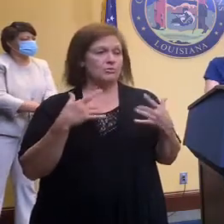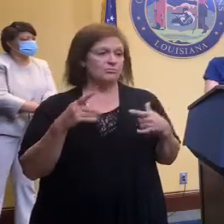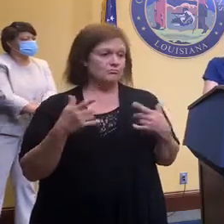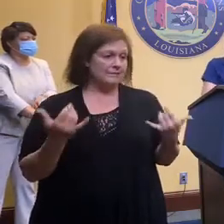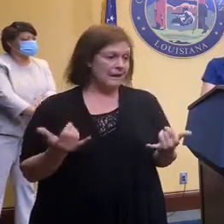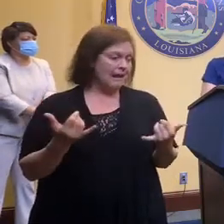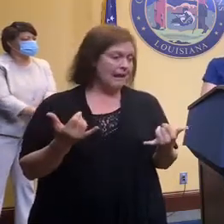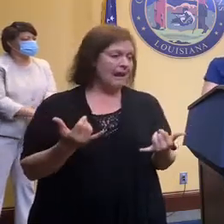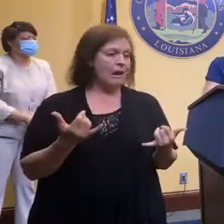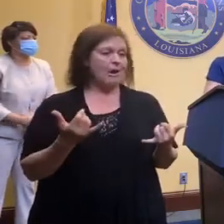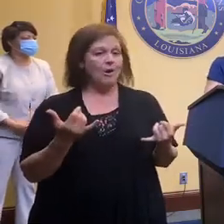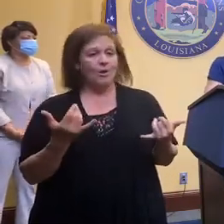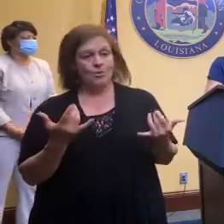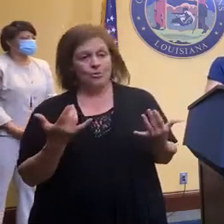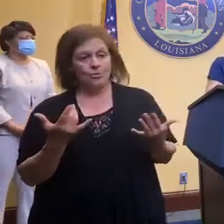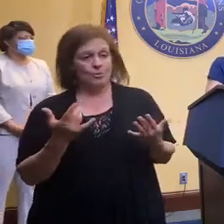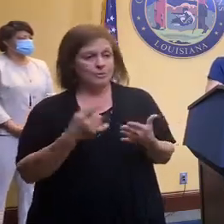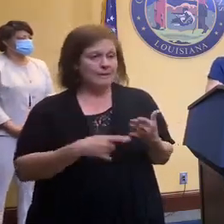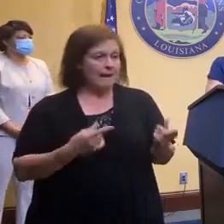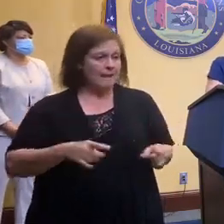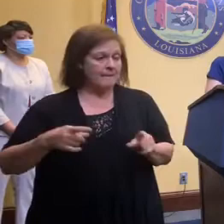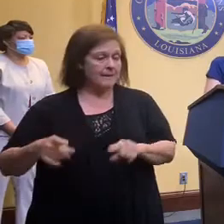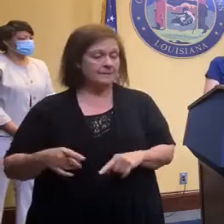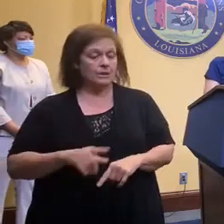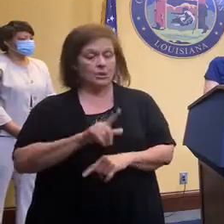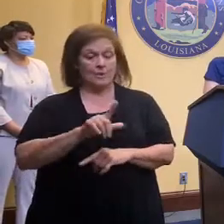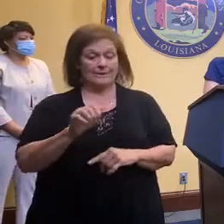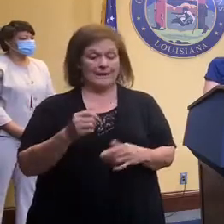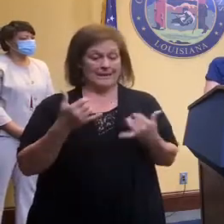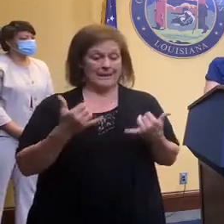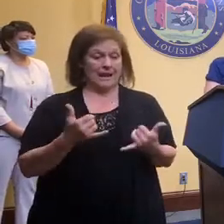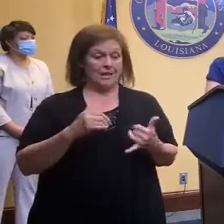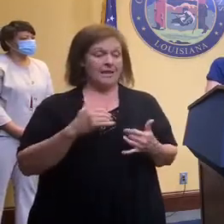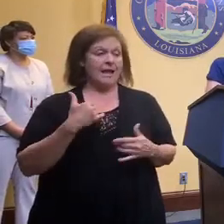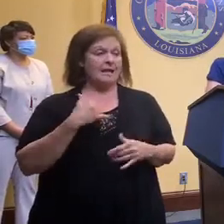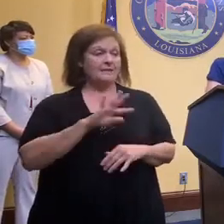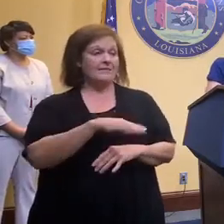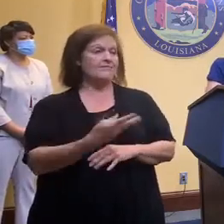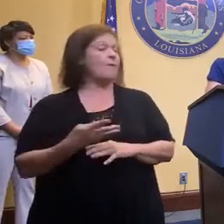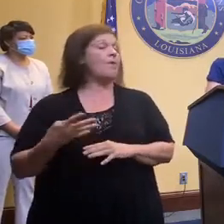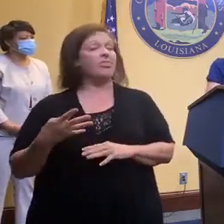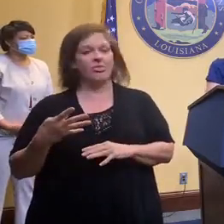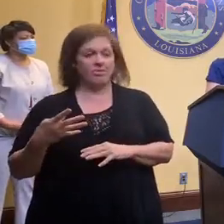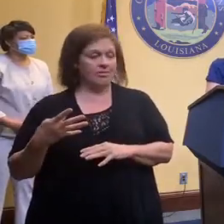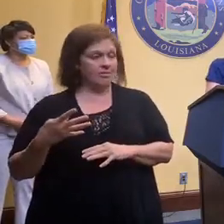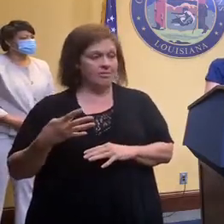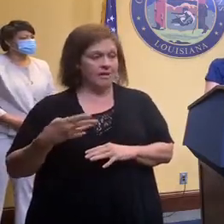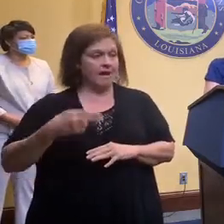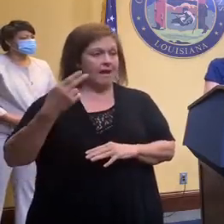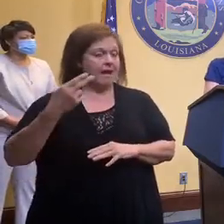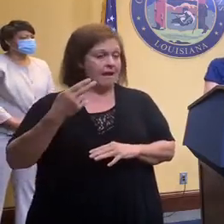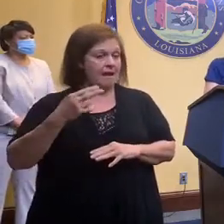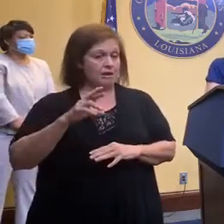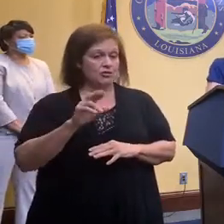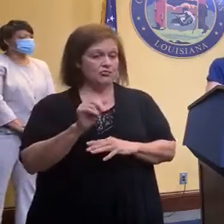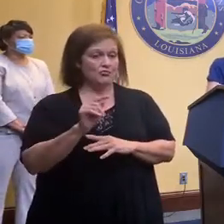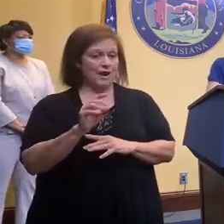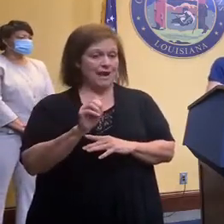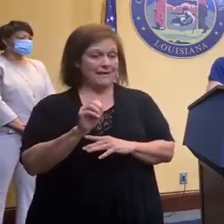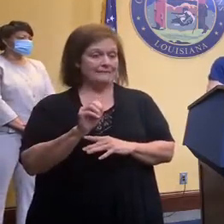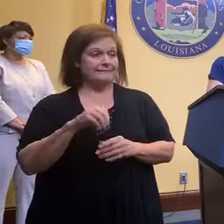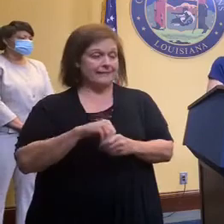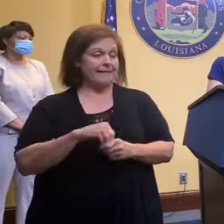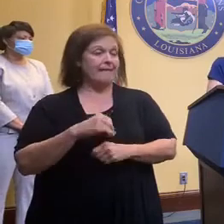and where we're headed. Louisiana currently has the 4th highest rate of new cases per capita in the